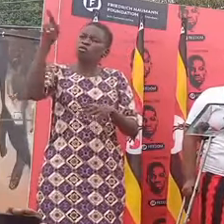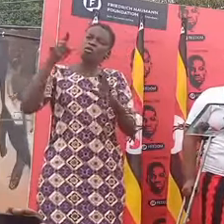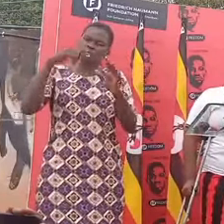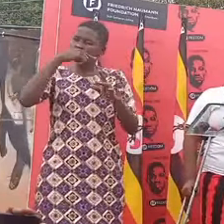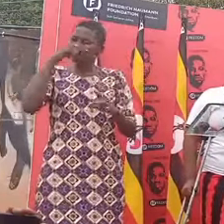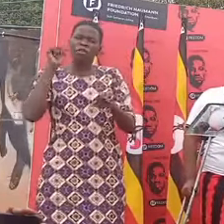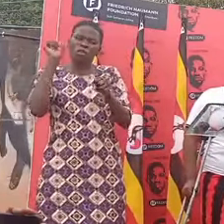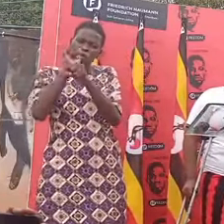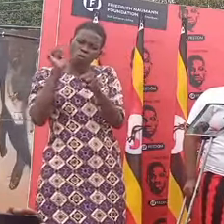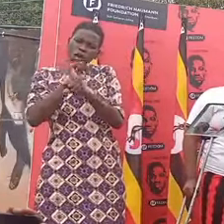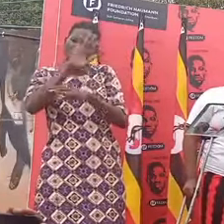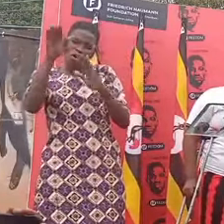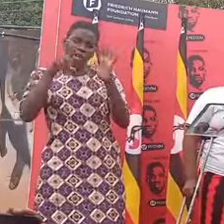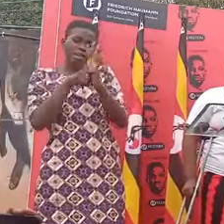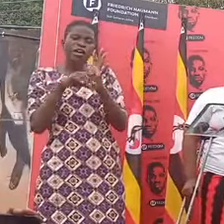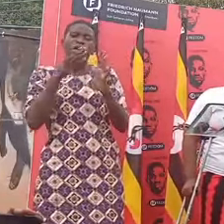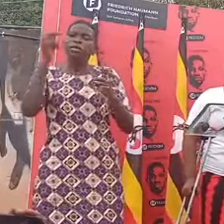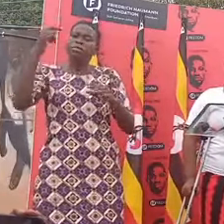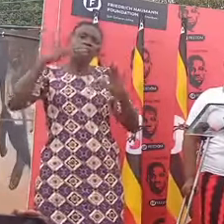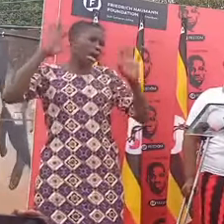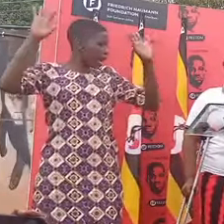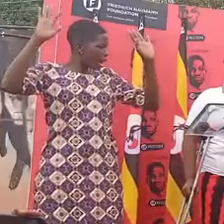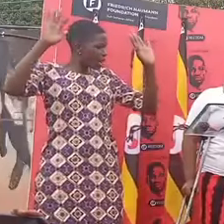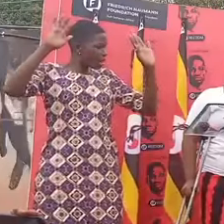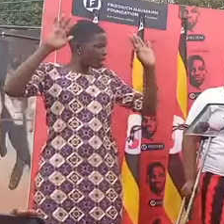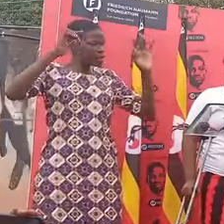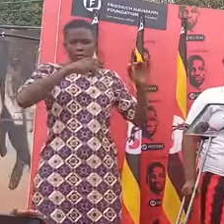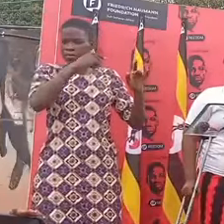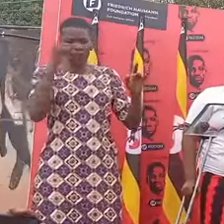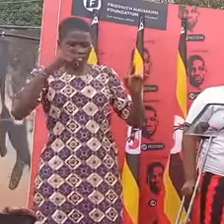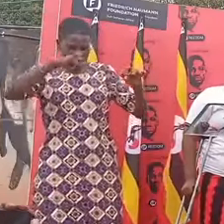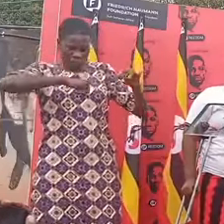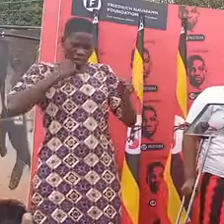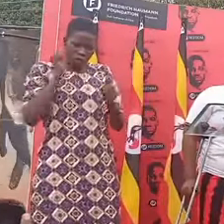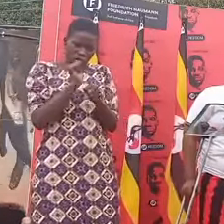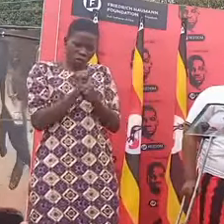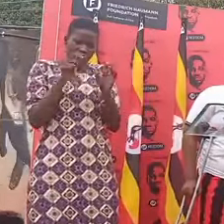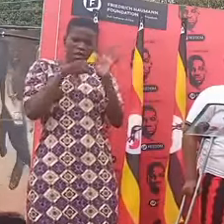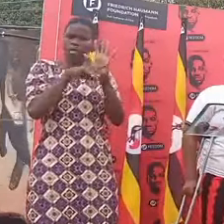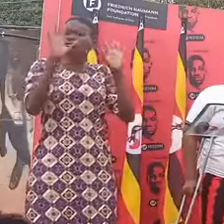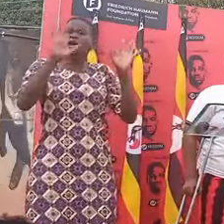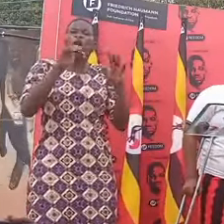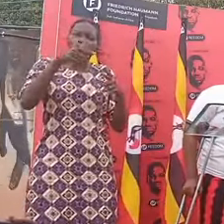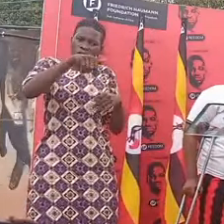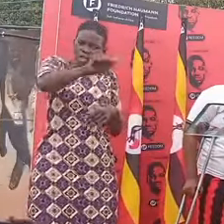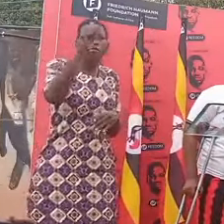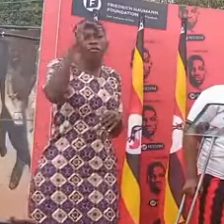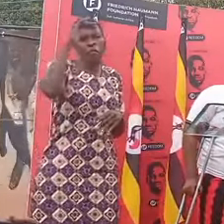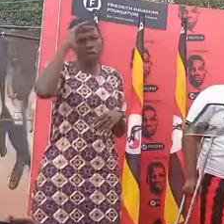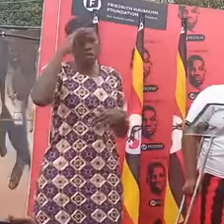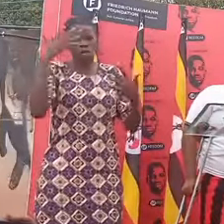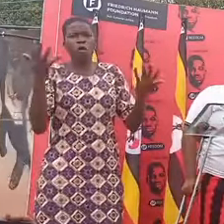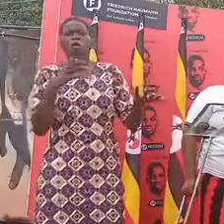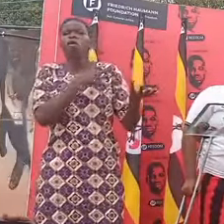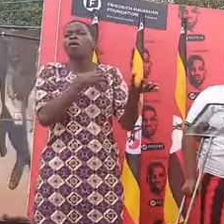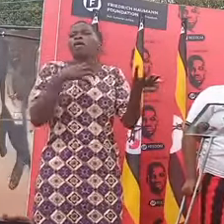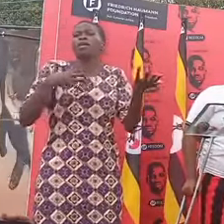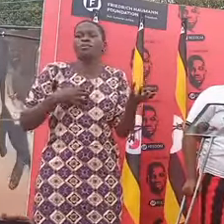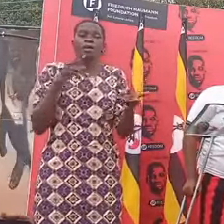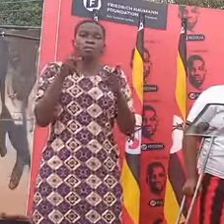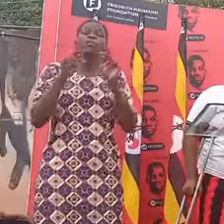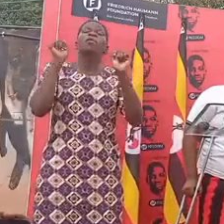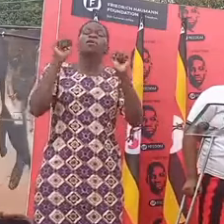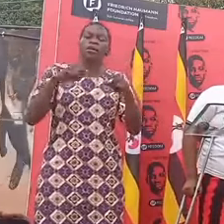gwabikola vaayo ng'omukulembeze w'eggwanga aliko sawa za kakati onnyonnyole otangaze bannayo